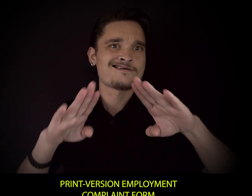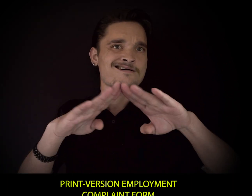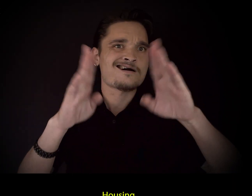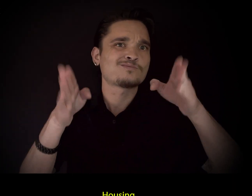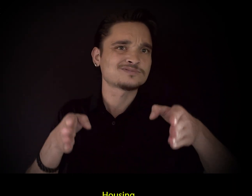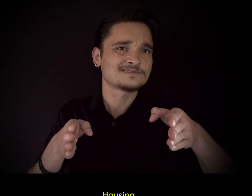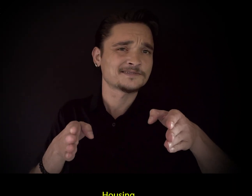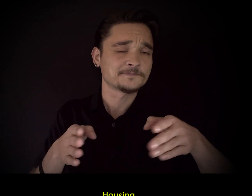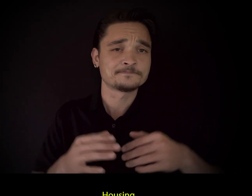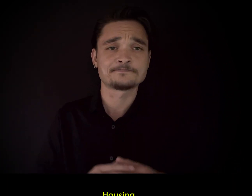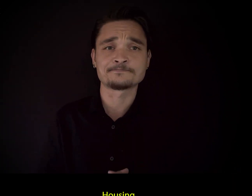Housing.